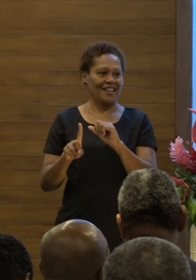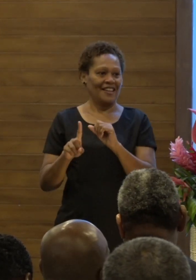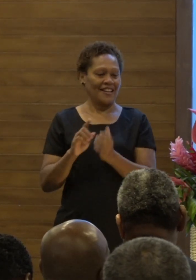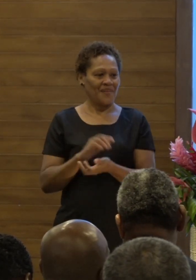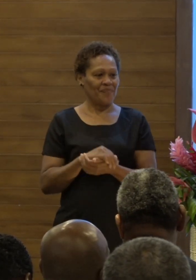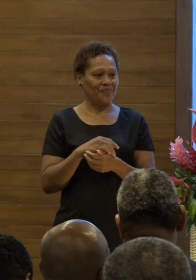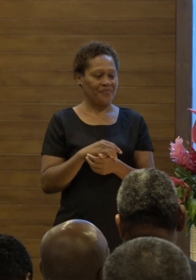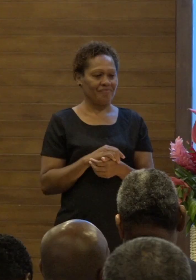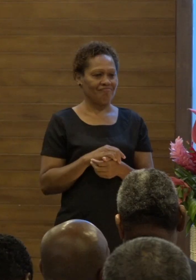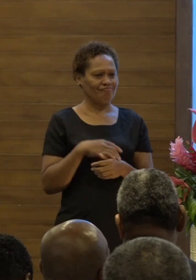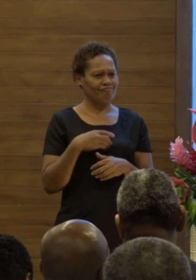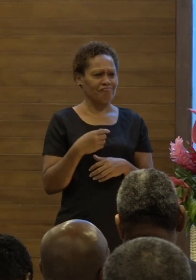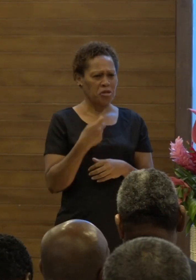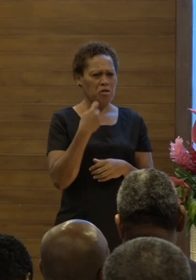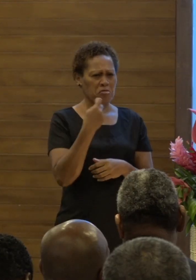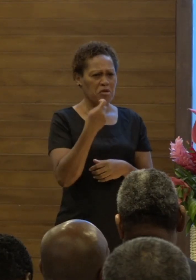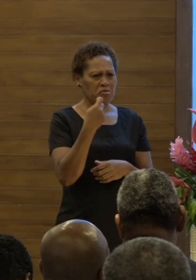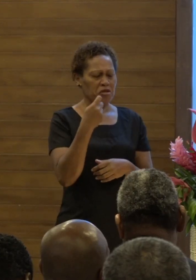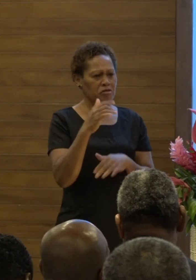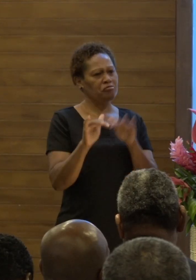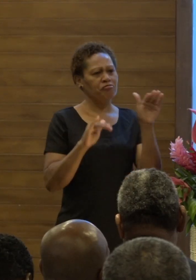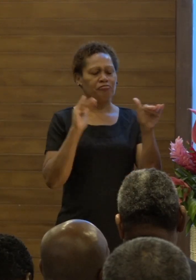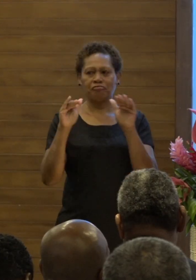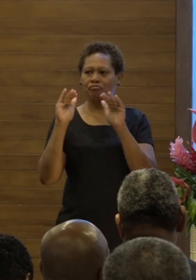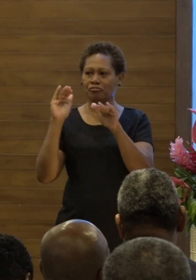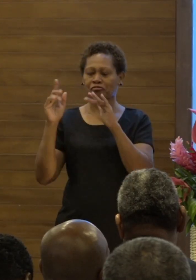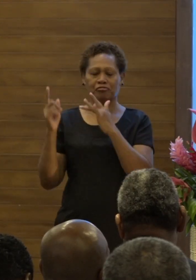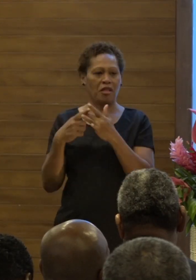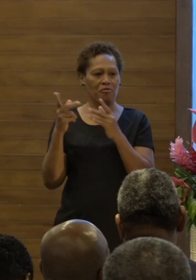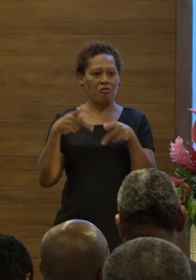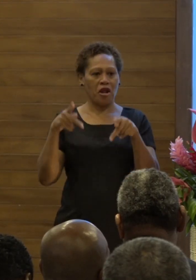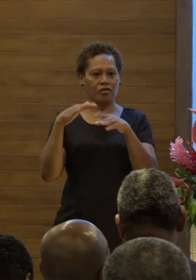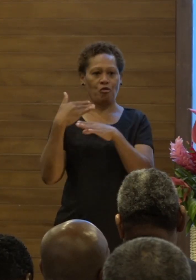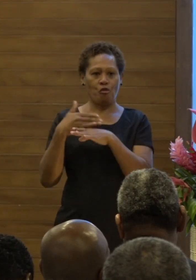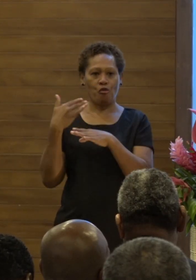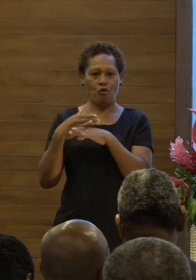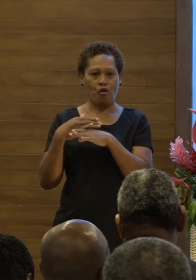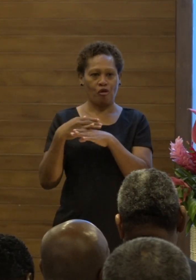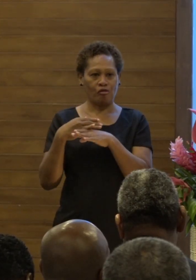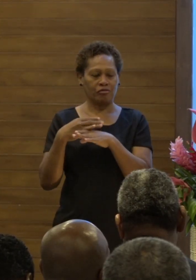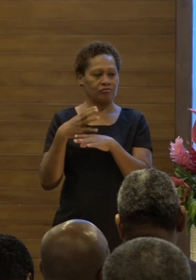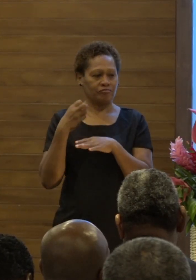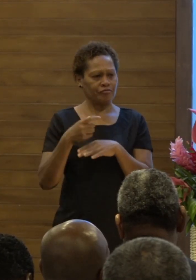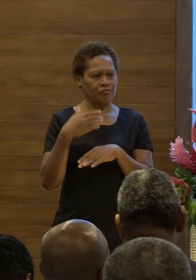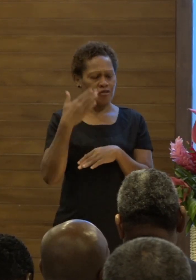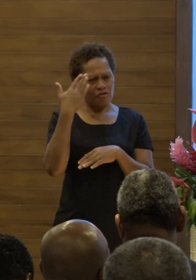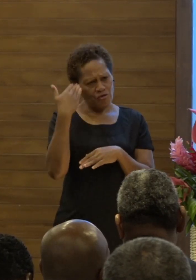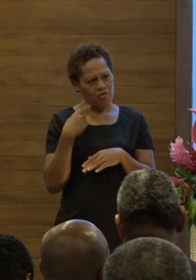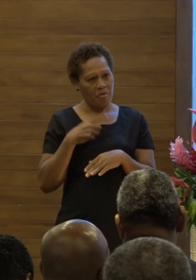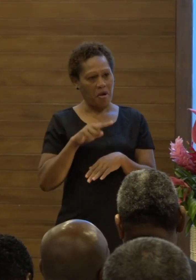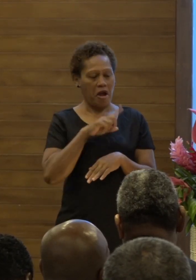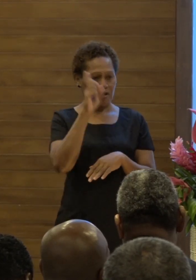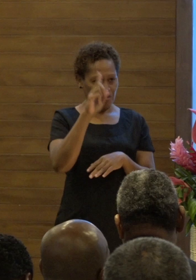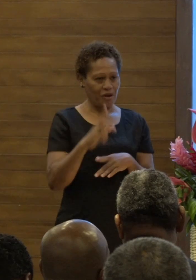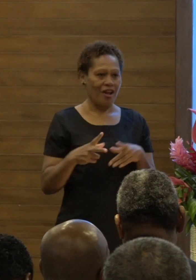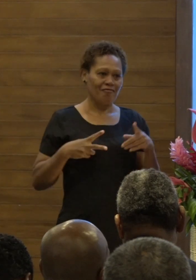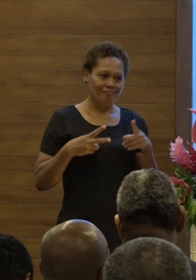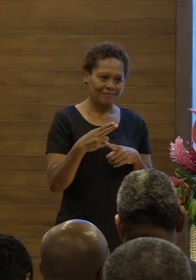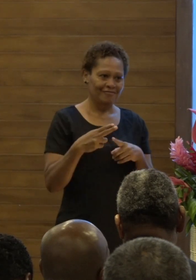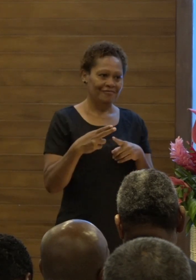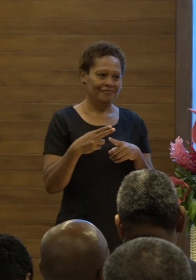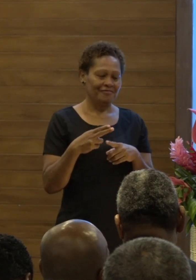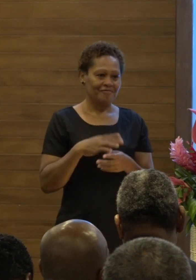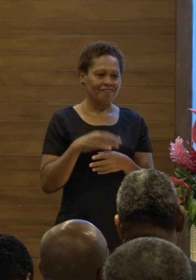As we depart, let us carry the spirit of today's launch forward, moving